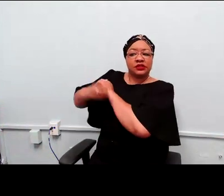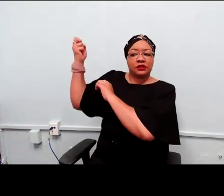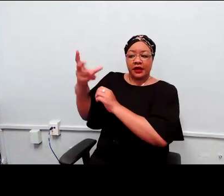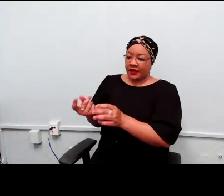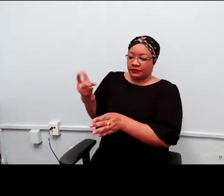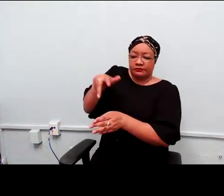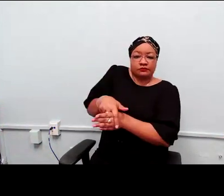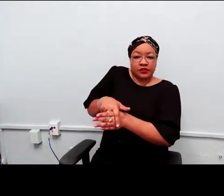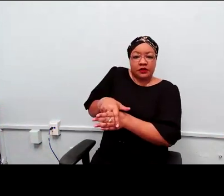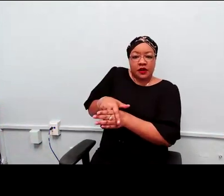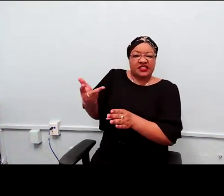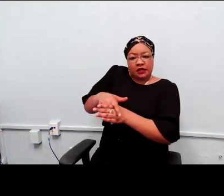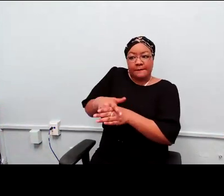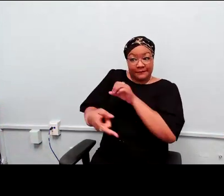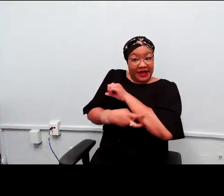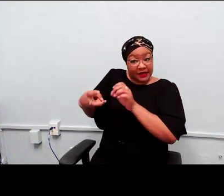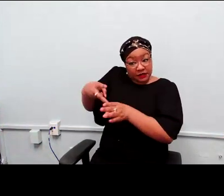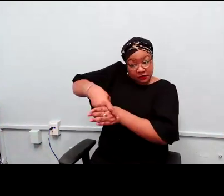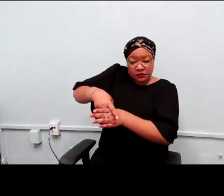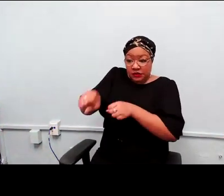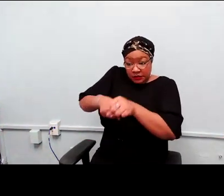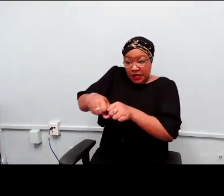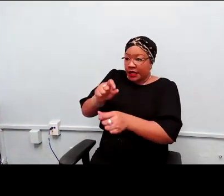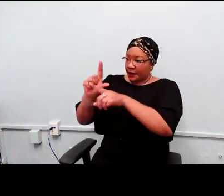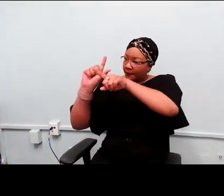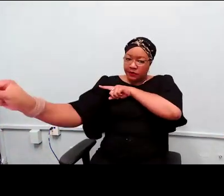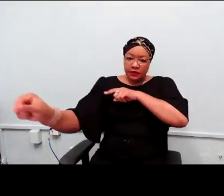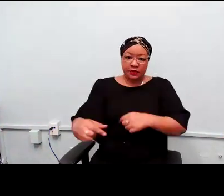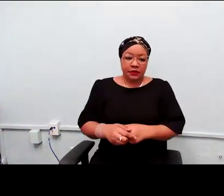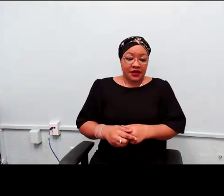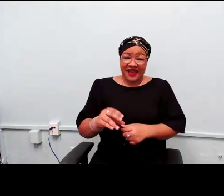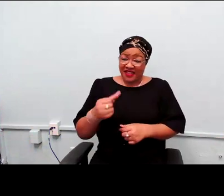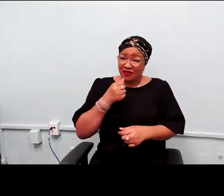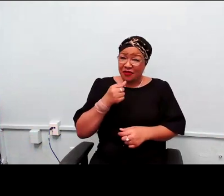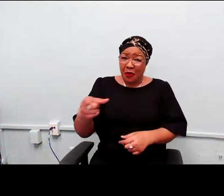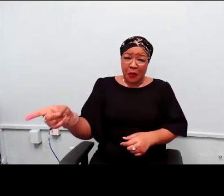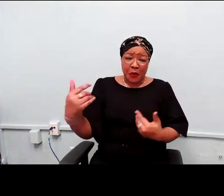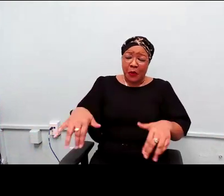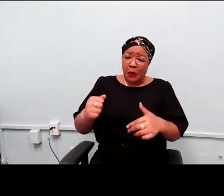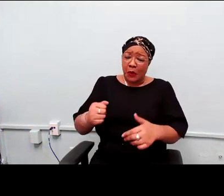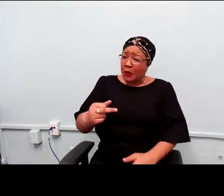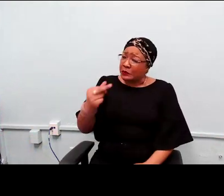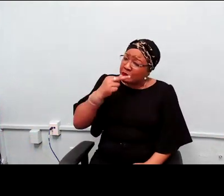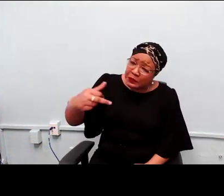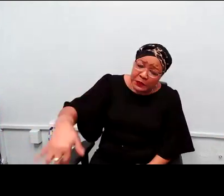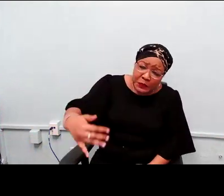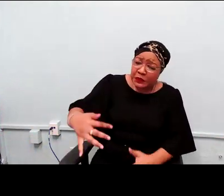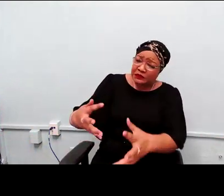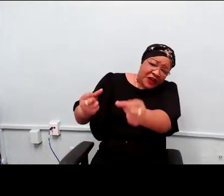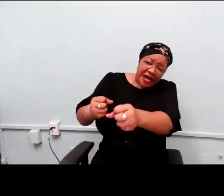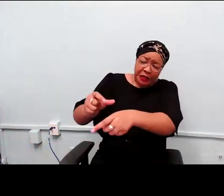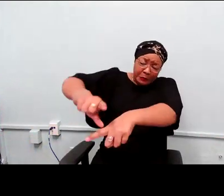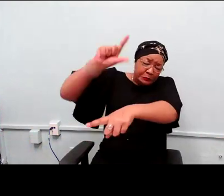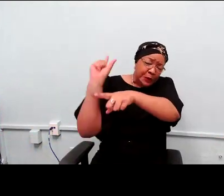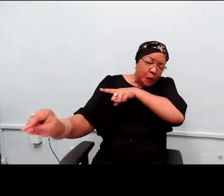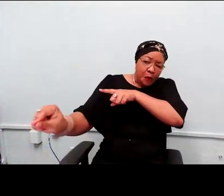the door. Like the wind, Enrique would say. That girl rides like the motherfucking wind. All she had to do